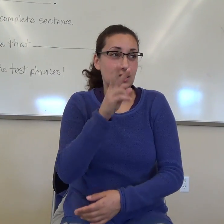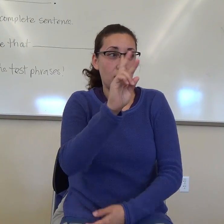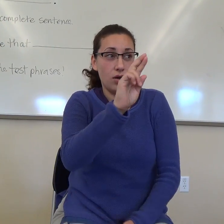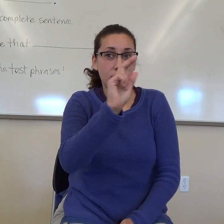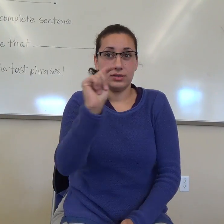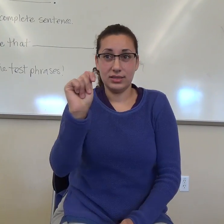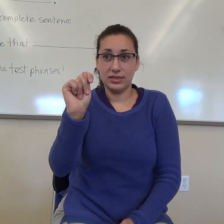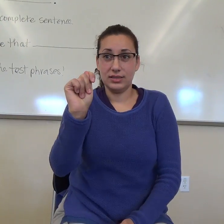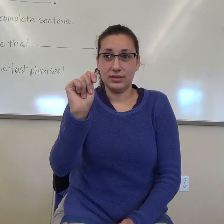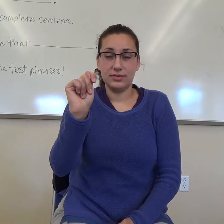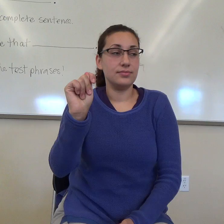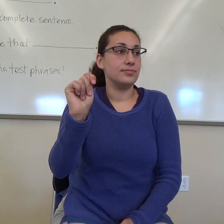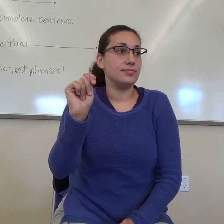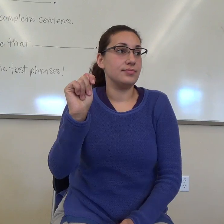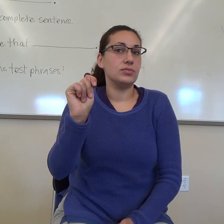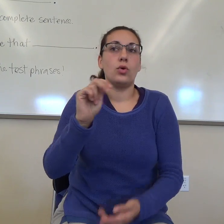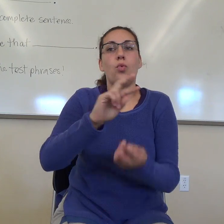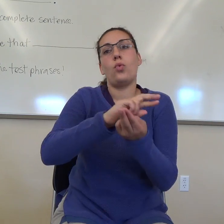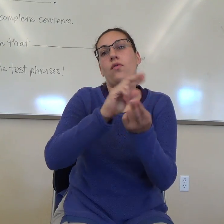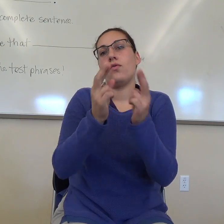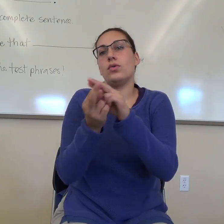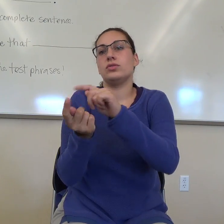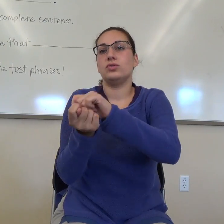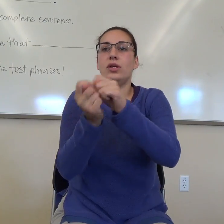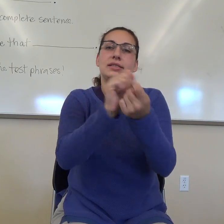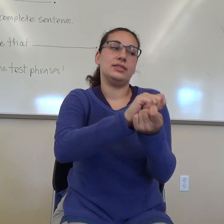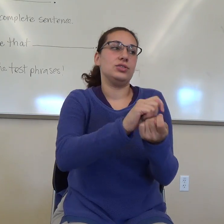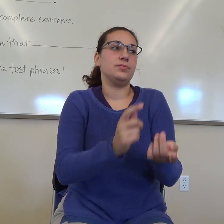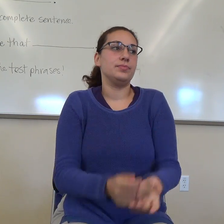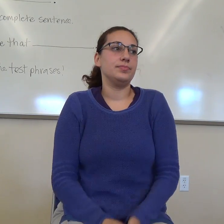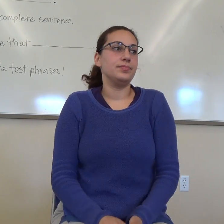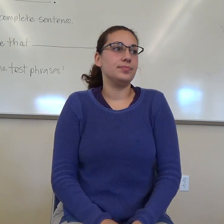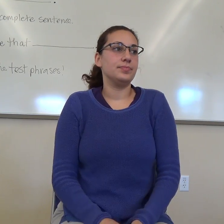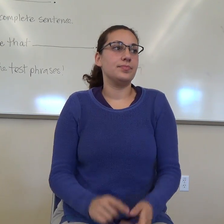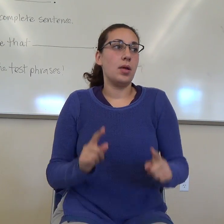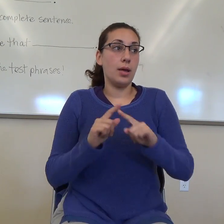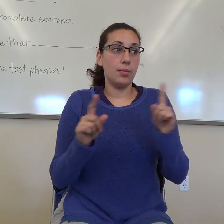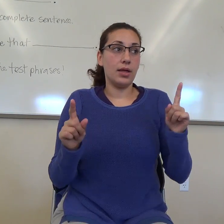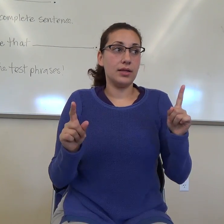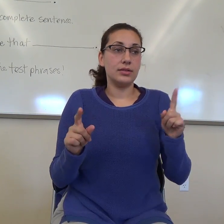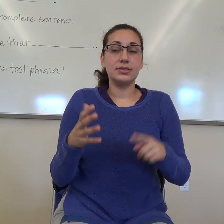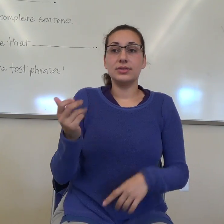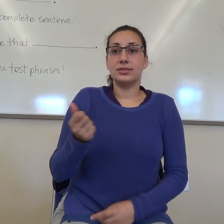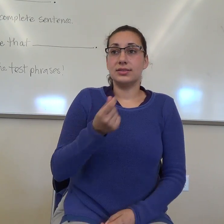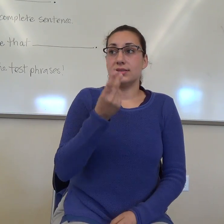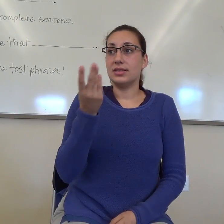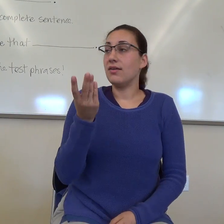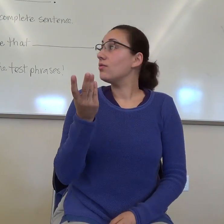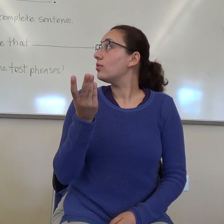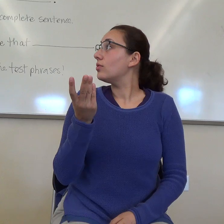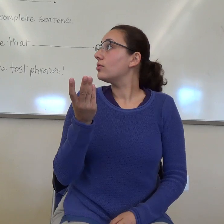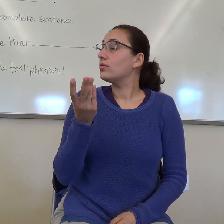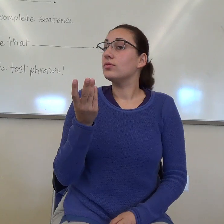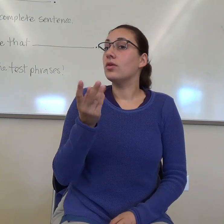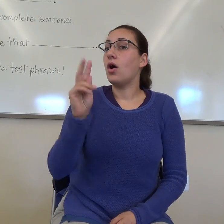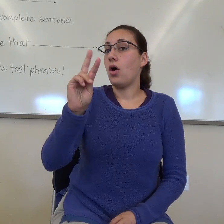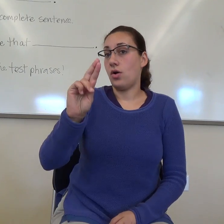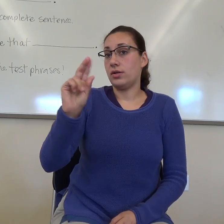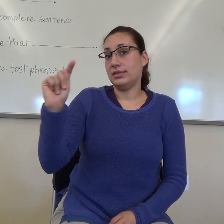and marked that. The trick about this was that there were several reversal transitions, and a